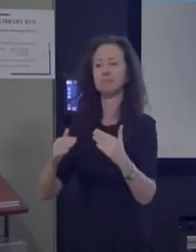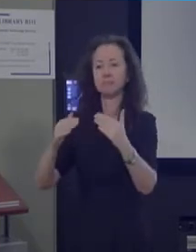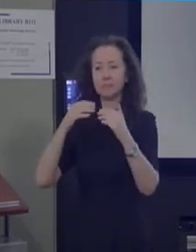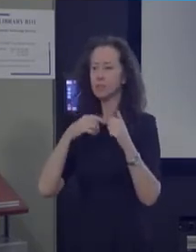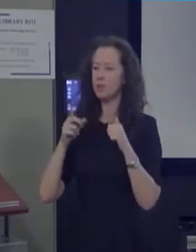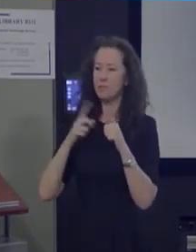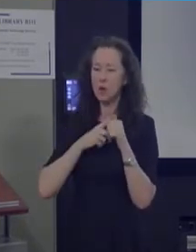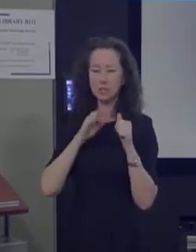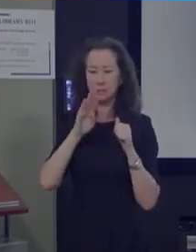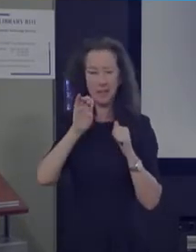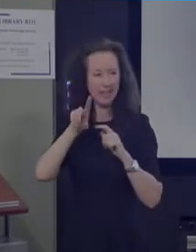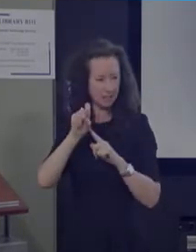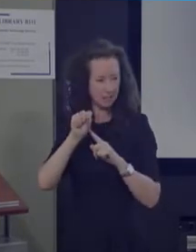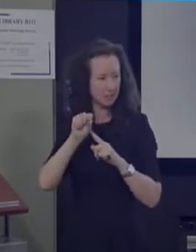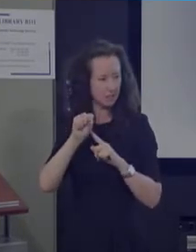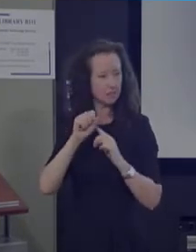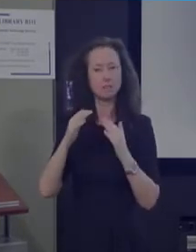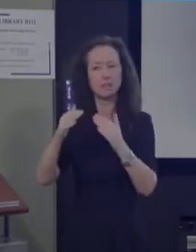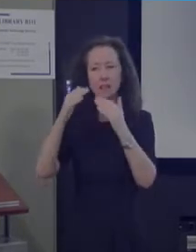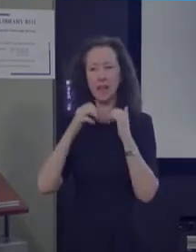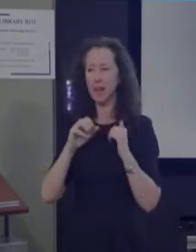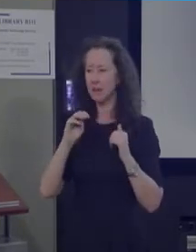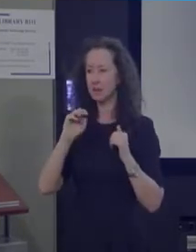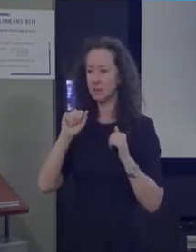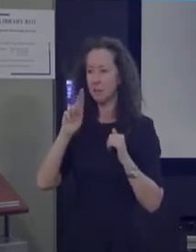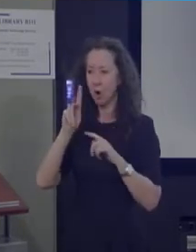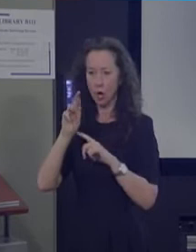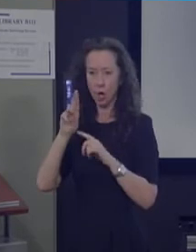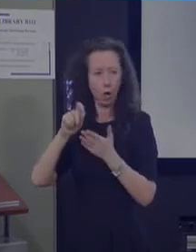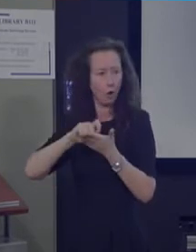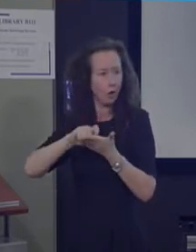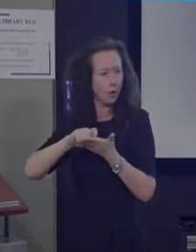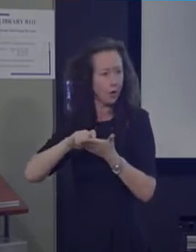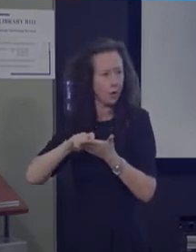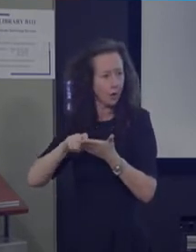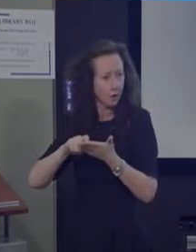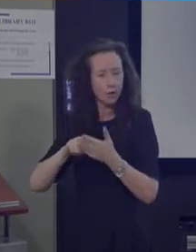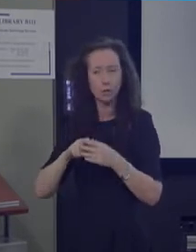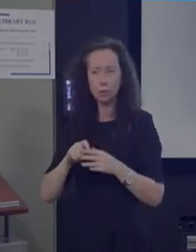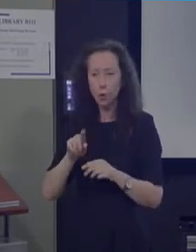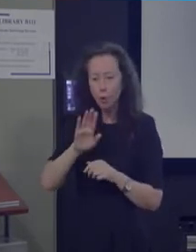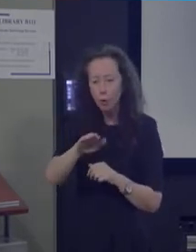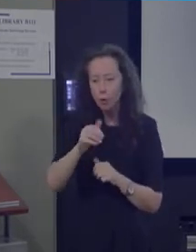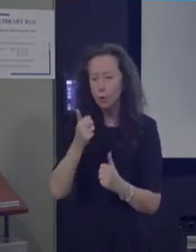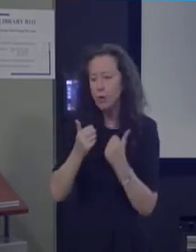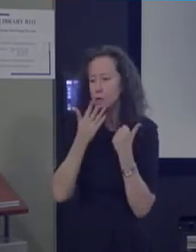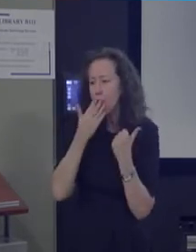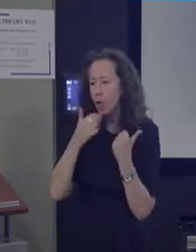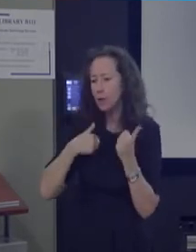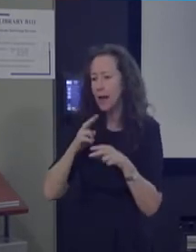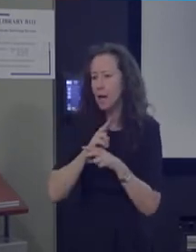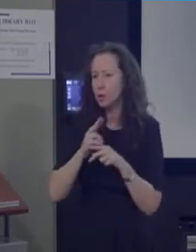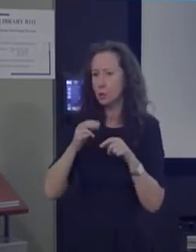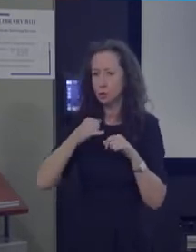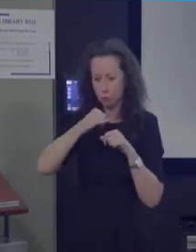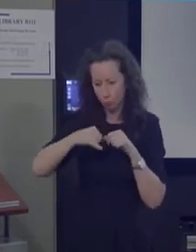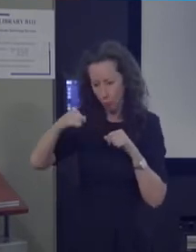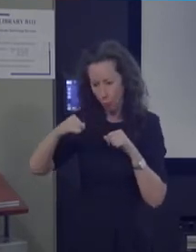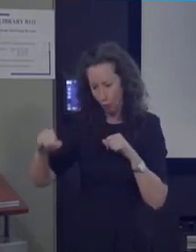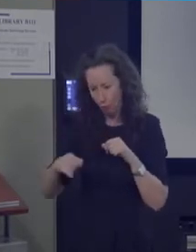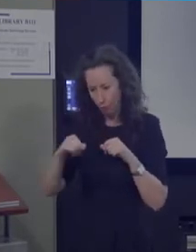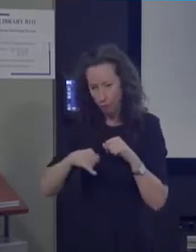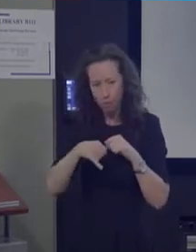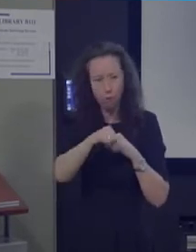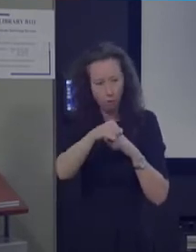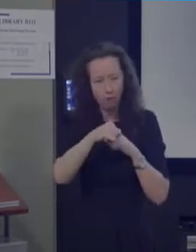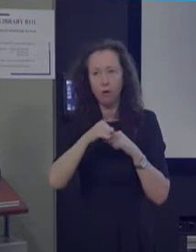was beads. This one is magic markers. Which color magic marker did I use? And instead of boxes, we take